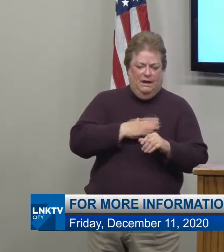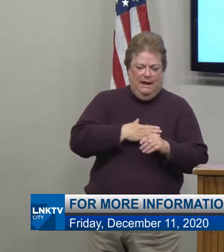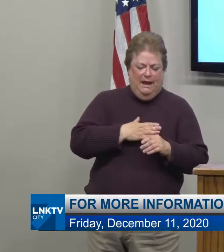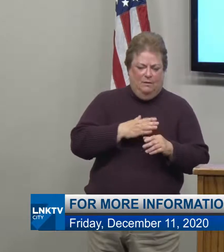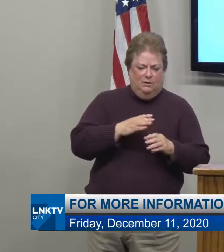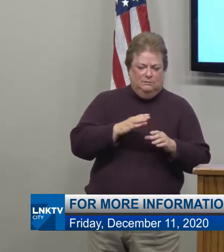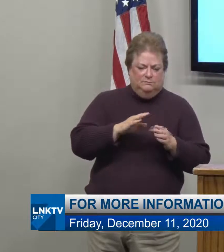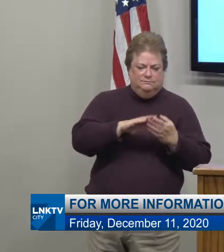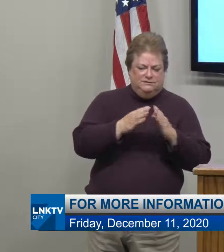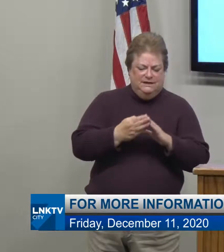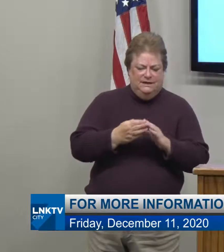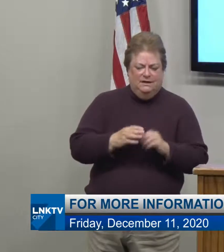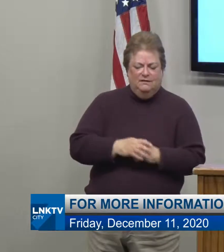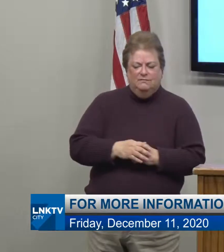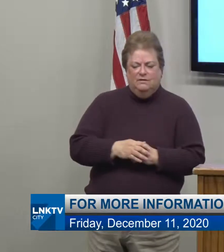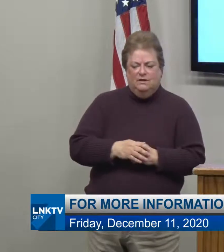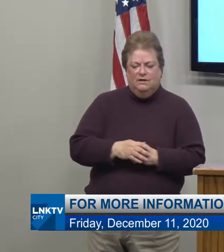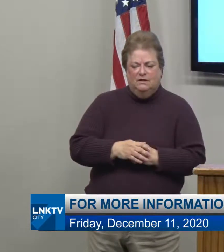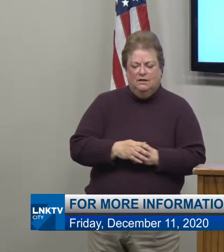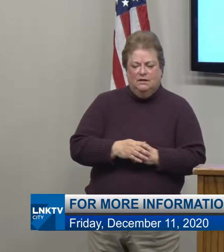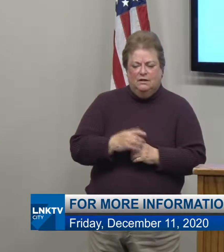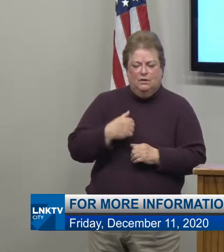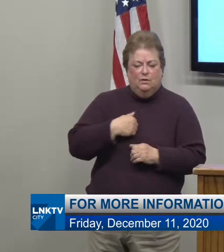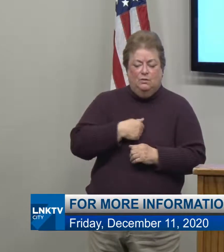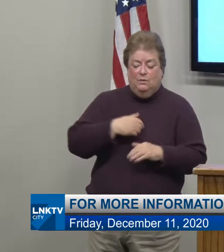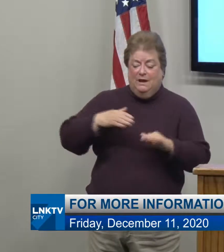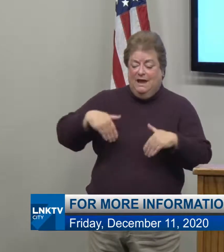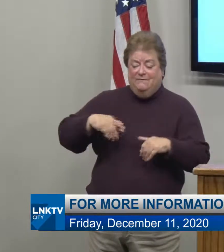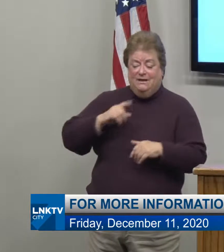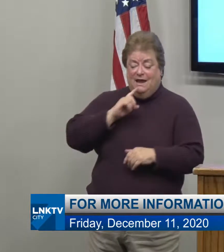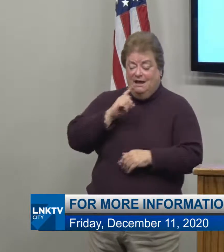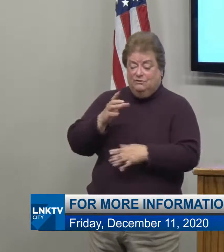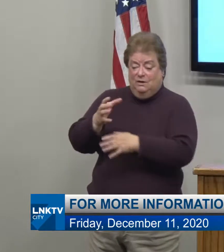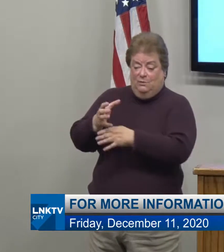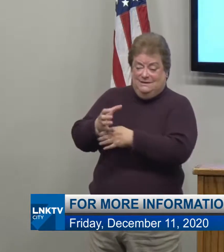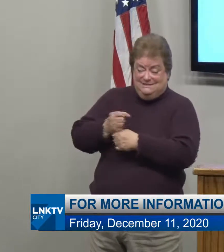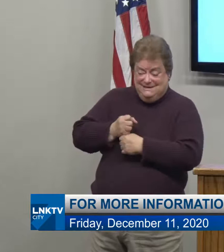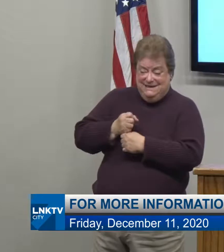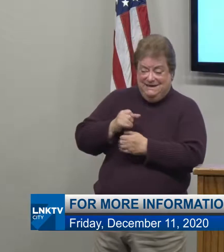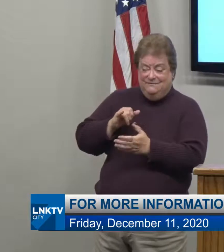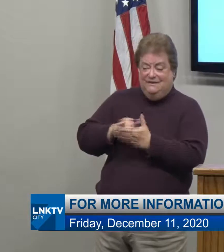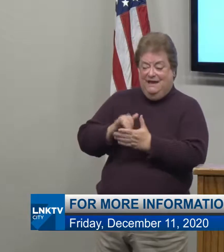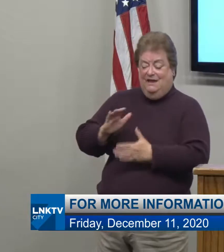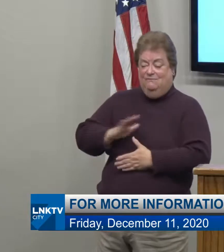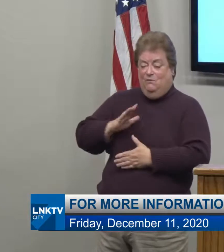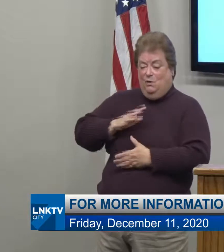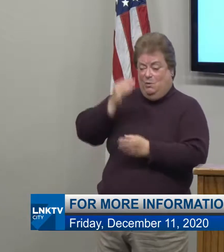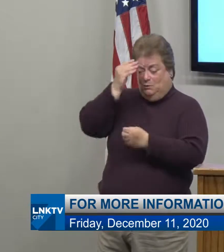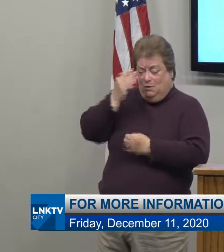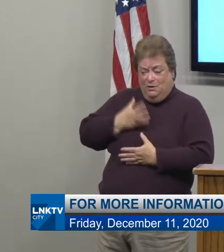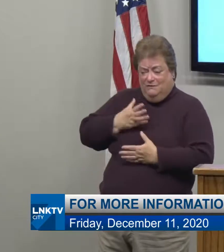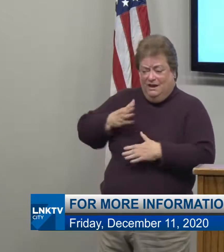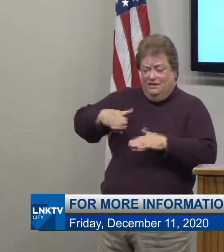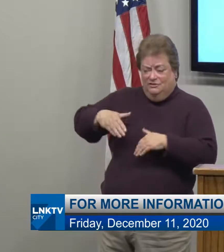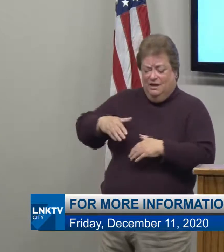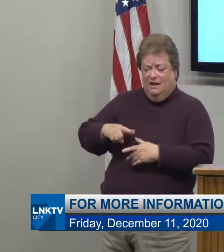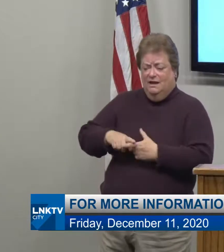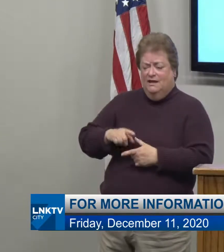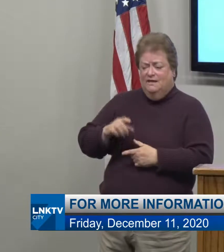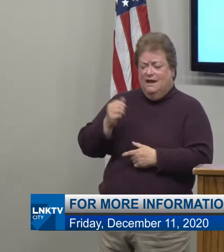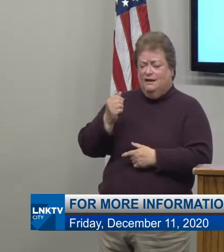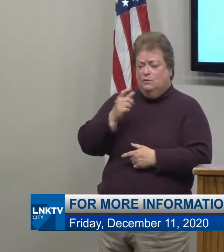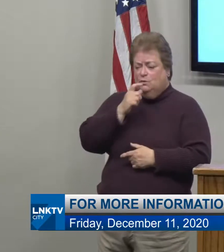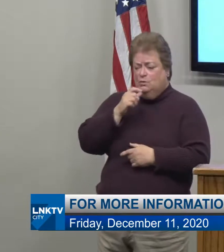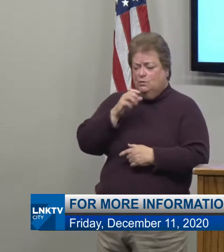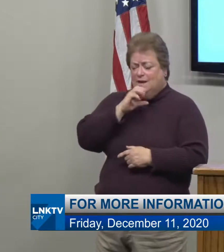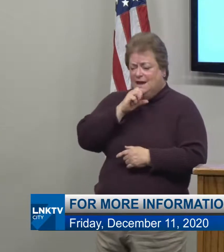looking, what we're hearing, but we haven't actually received that formal notification, is that those 16 and over